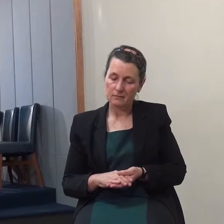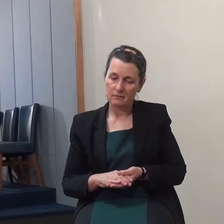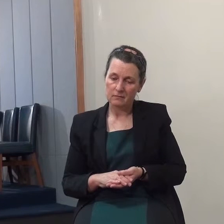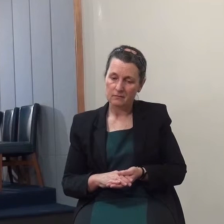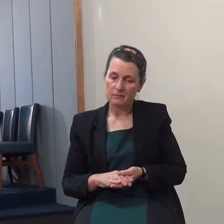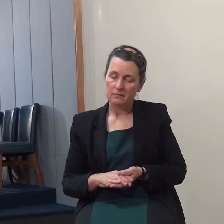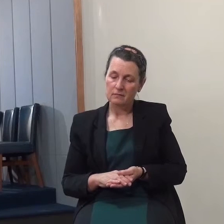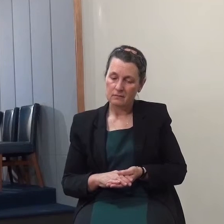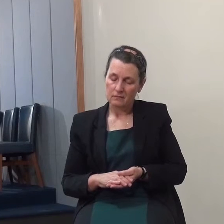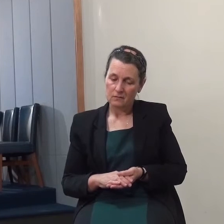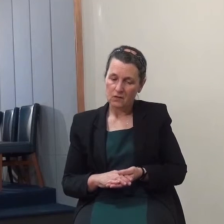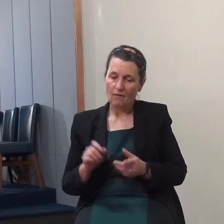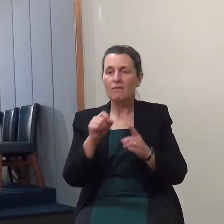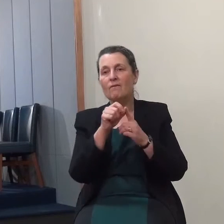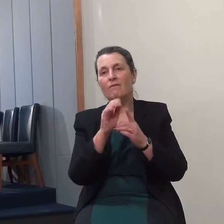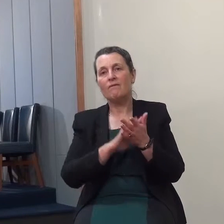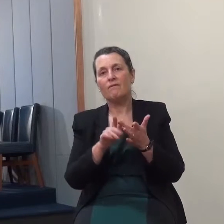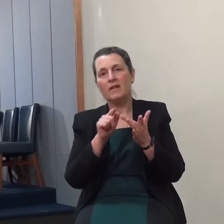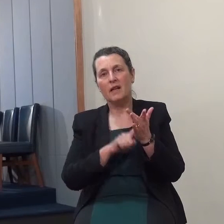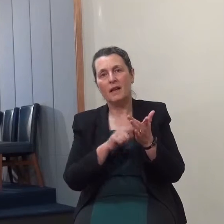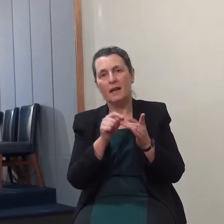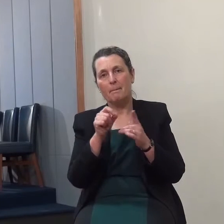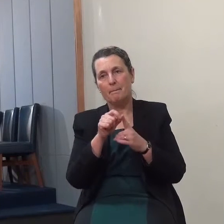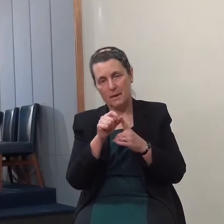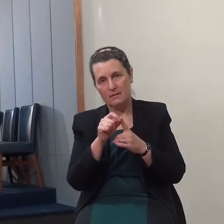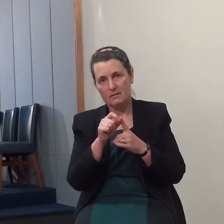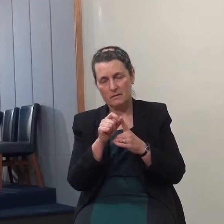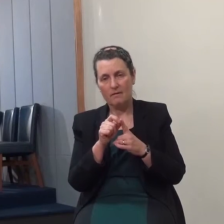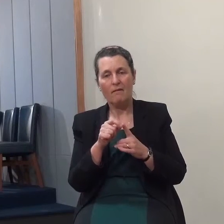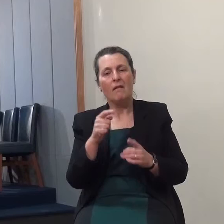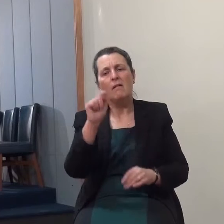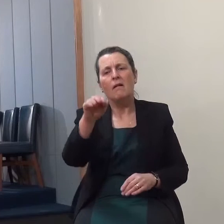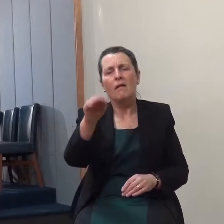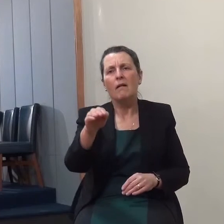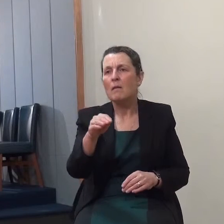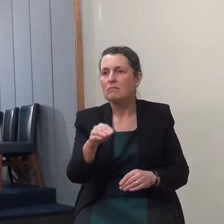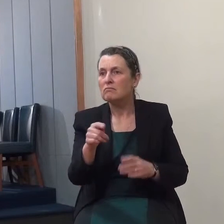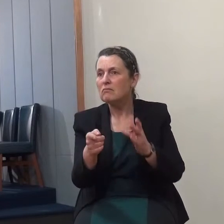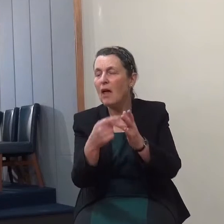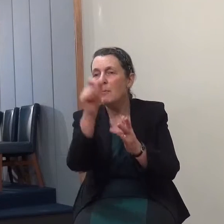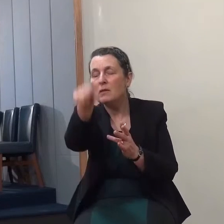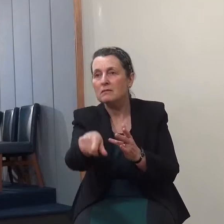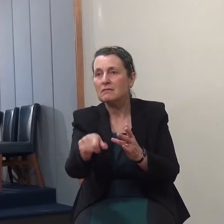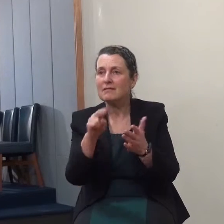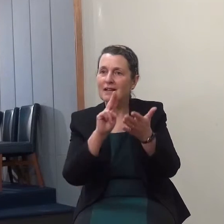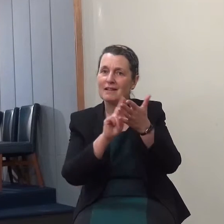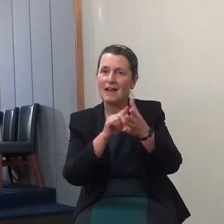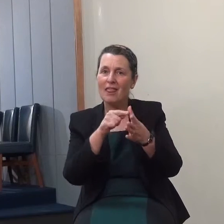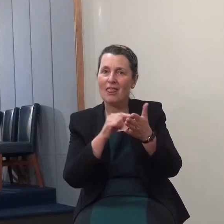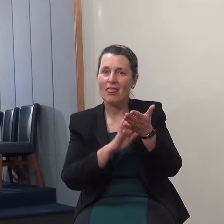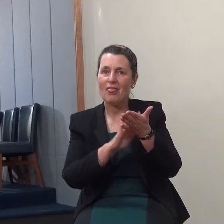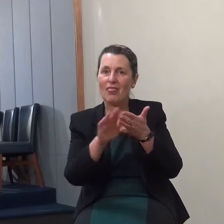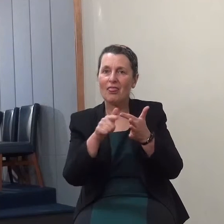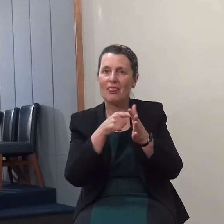Nathanael and he tells him this. But Nathanael's answer, verse 46, is a perfectly good one.